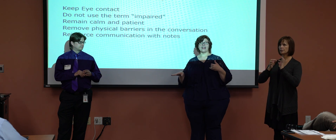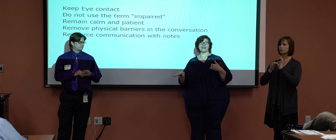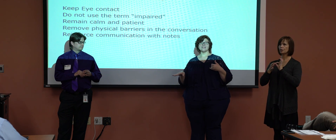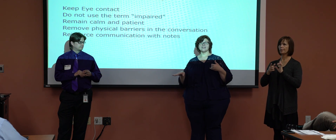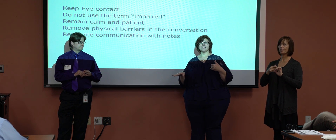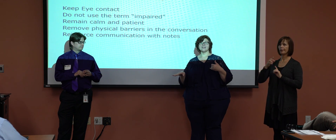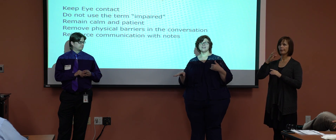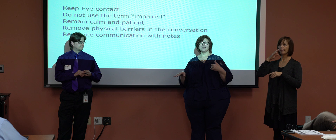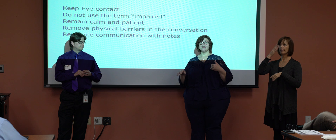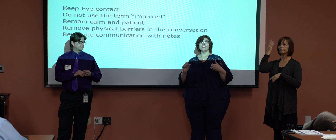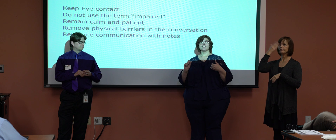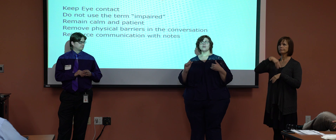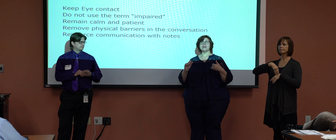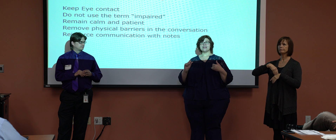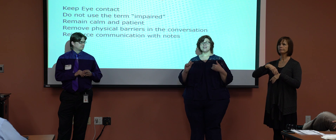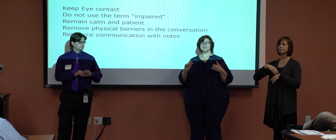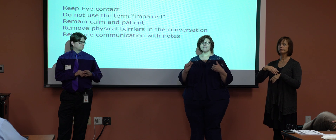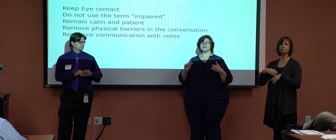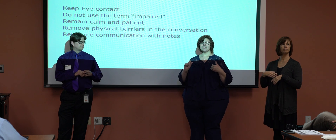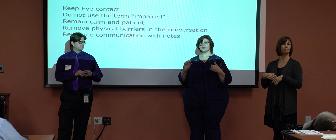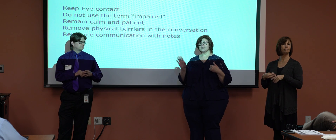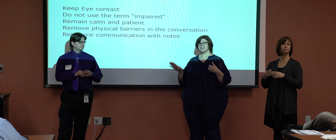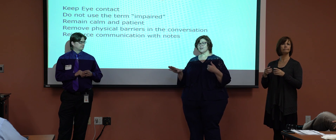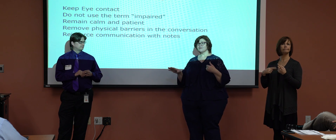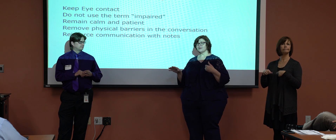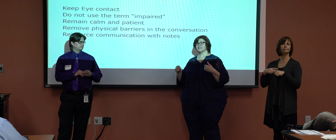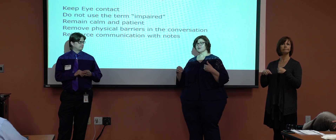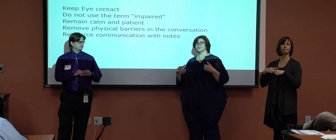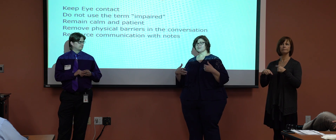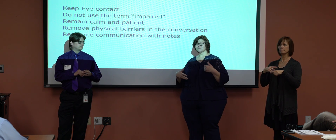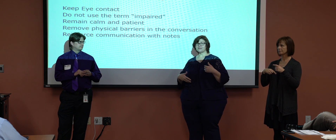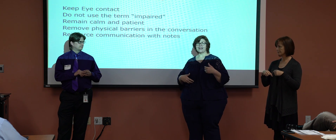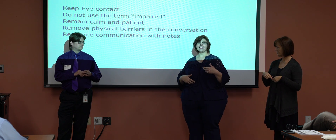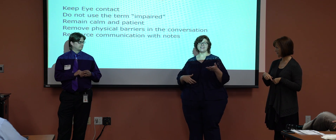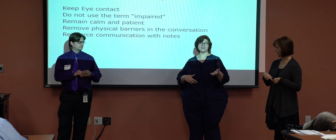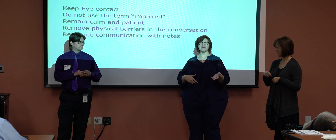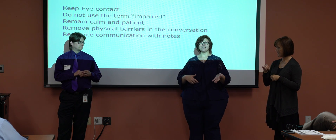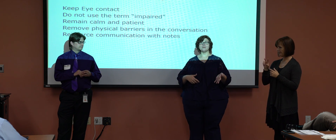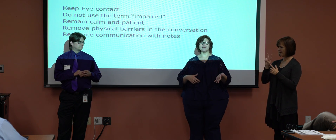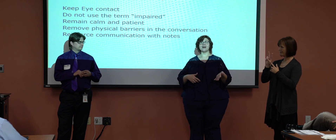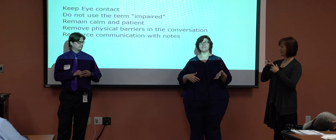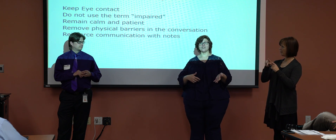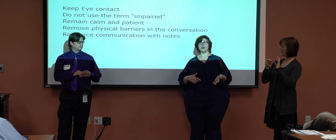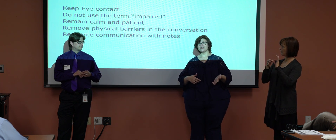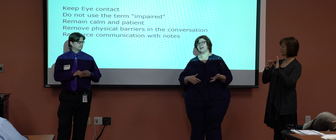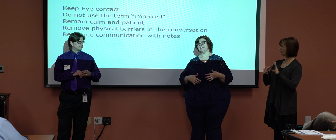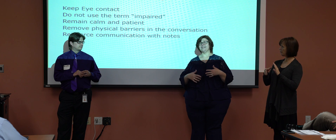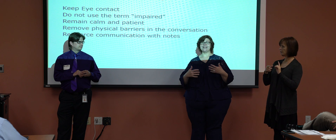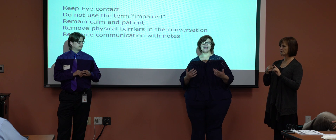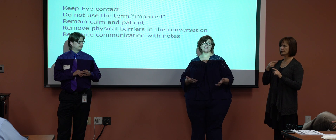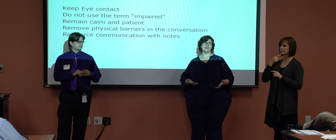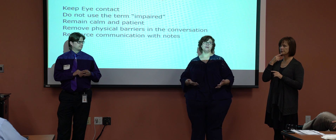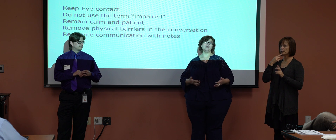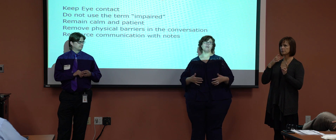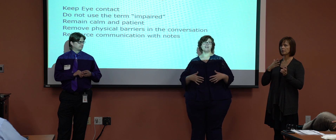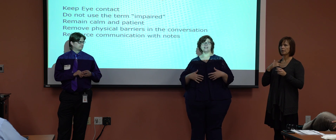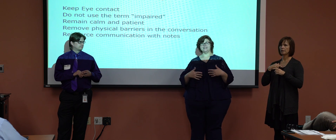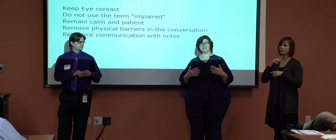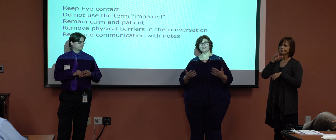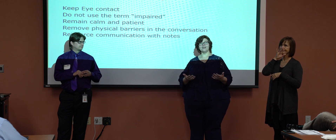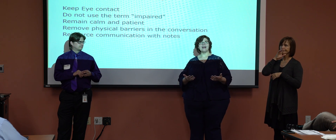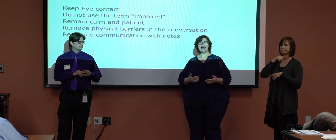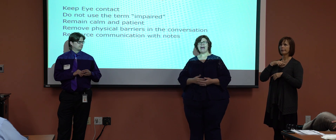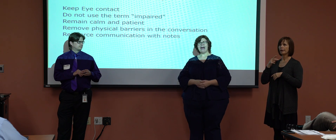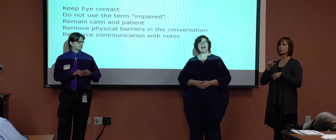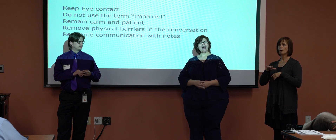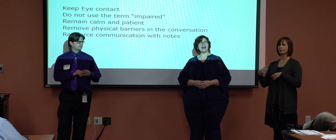very flat. So if the video phone interpreter is flat and they're telling me about their dog died and they can't come into work, and